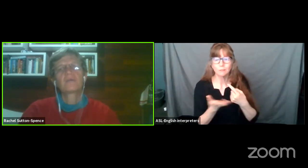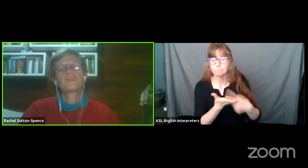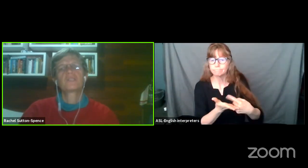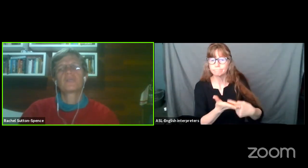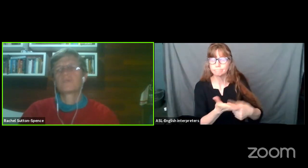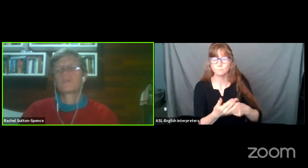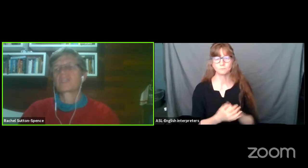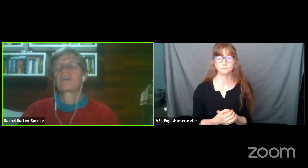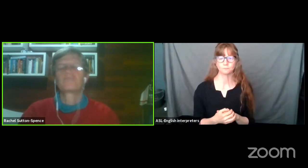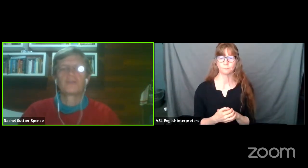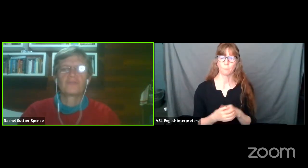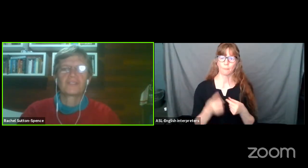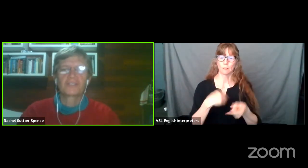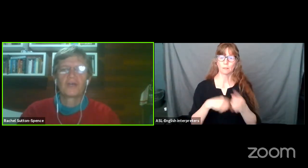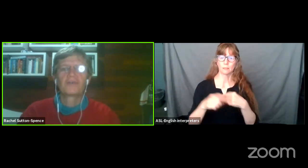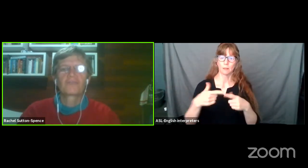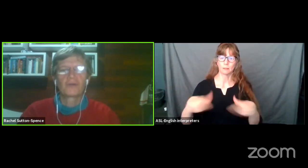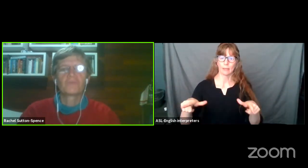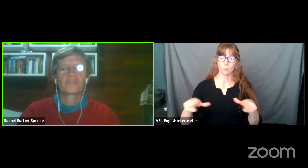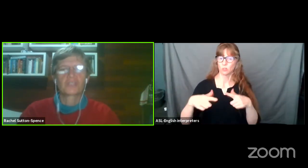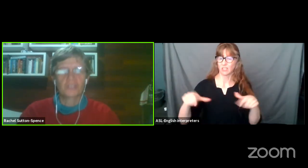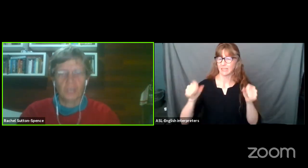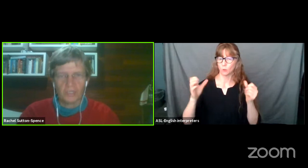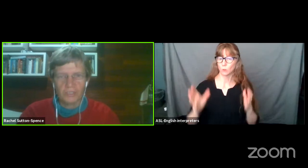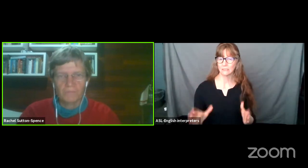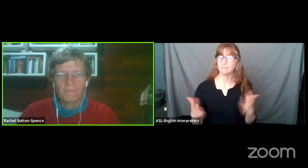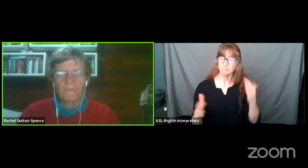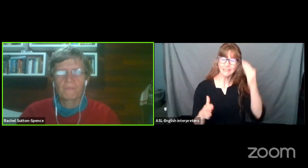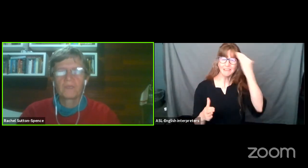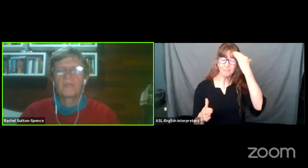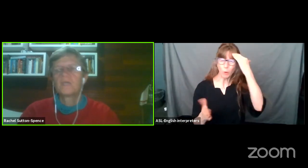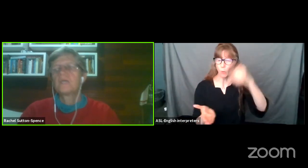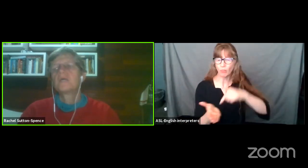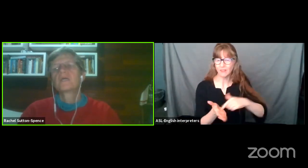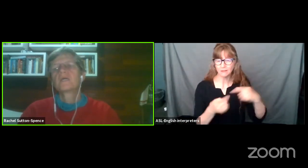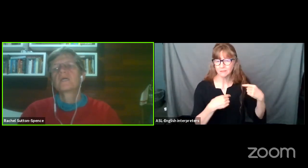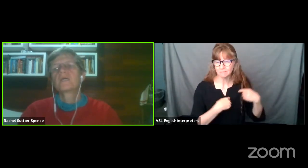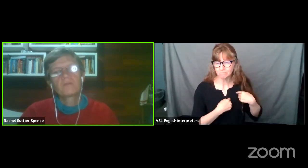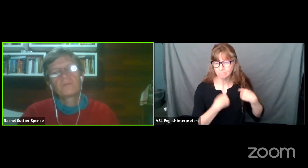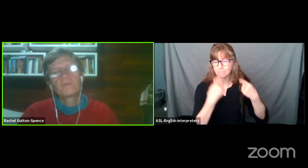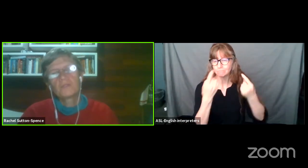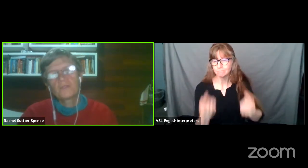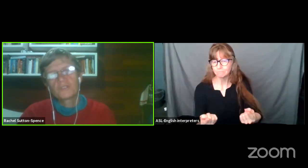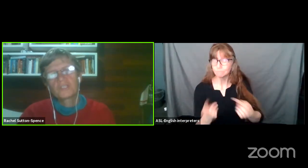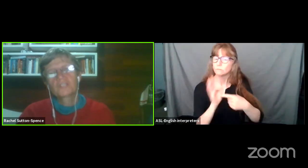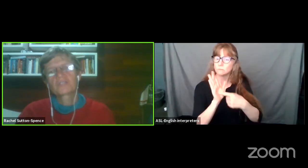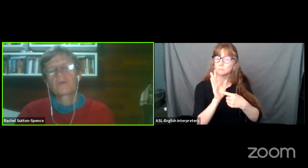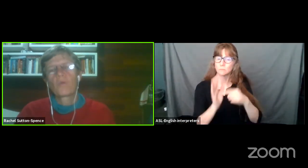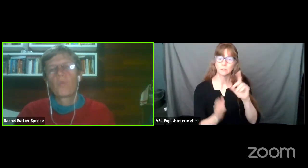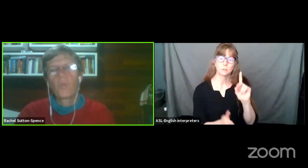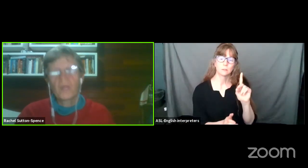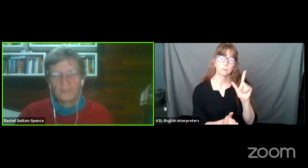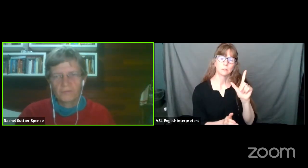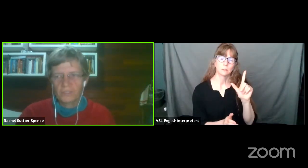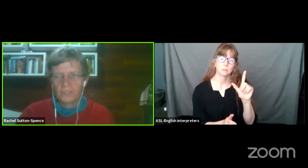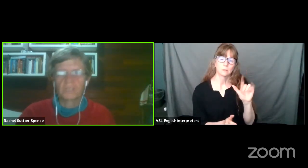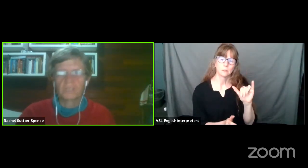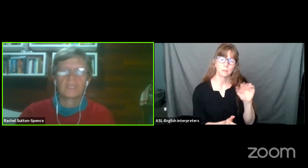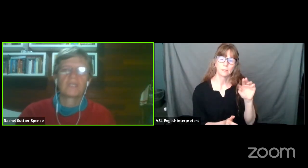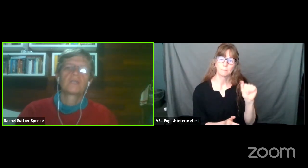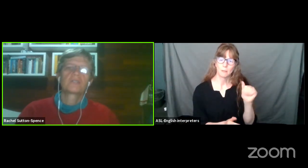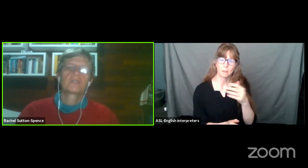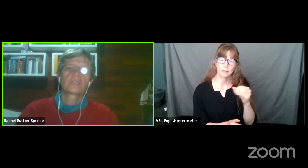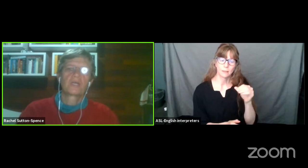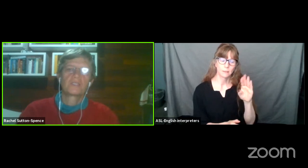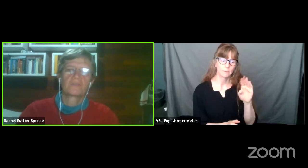Sign language linguists have known this from the start. Klima and Belugi's wonderful